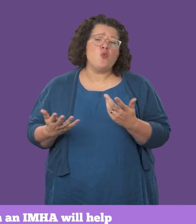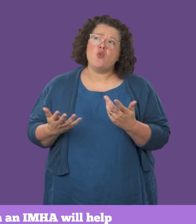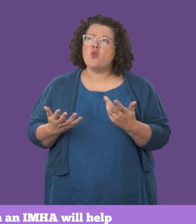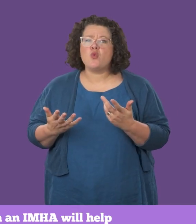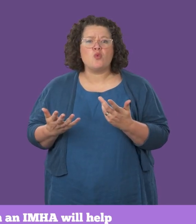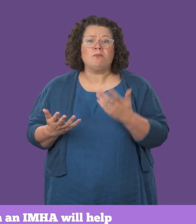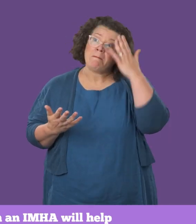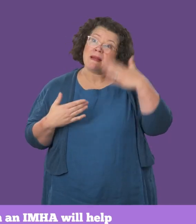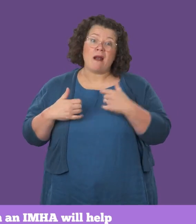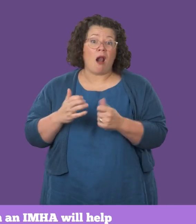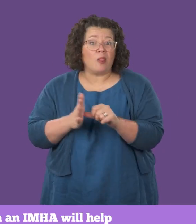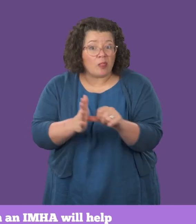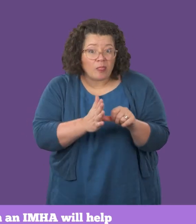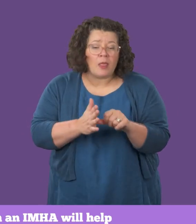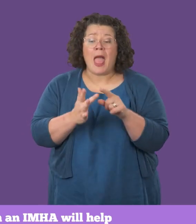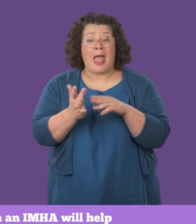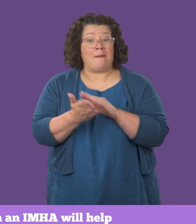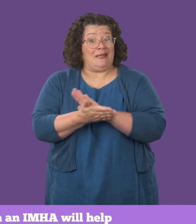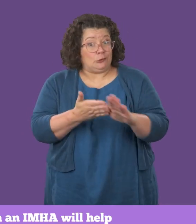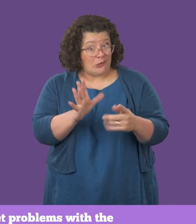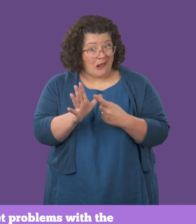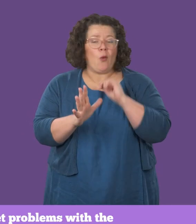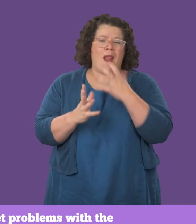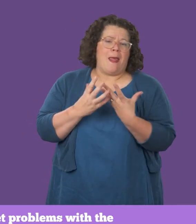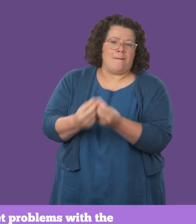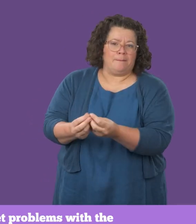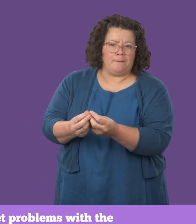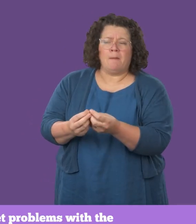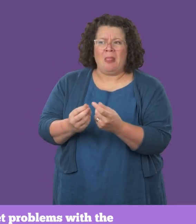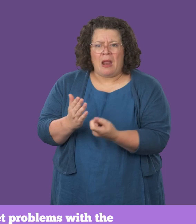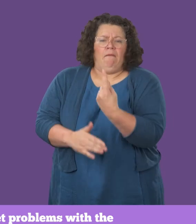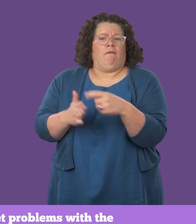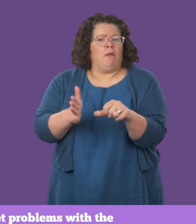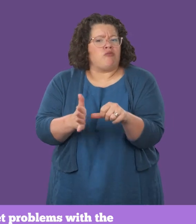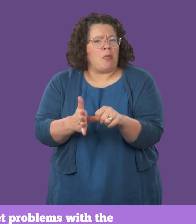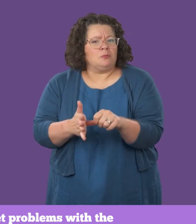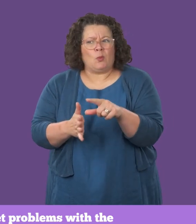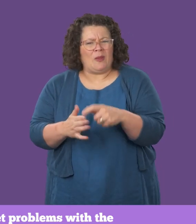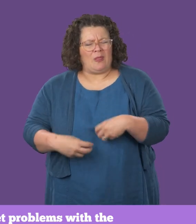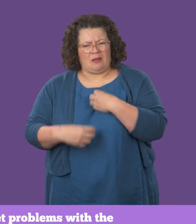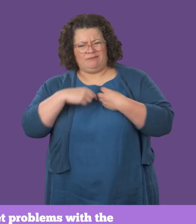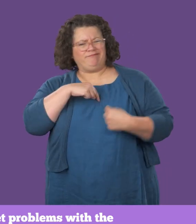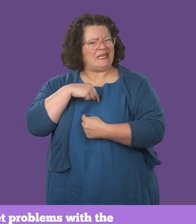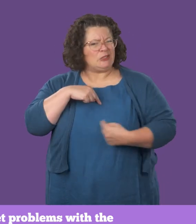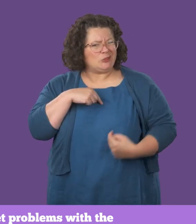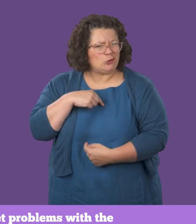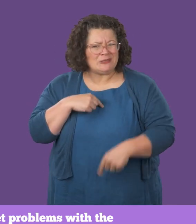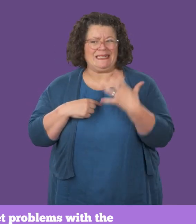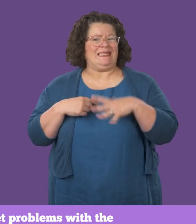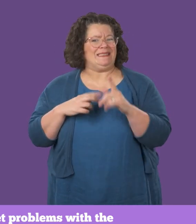health condition, which an IMHA will help them with, but then they start to get, problems with the digestion and they need to